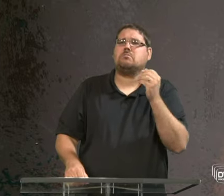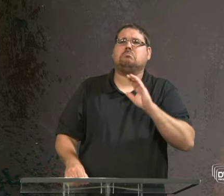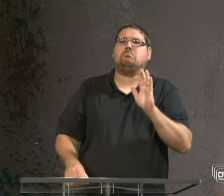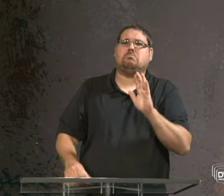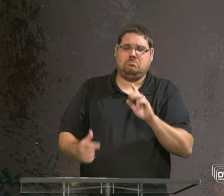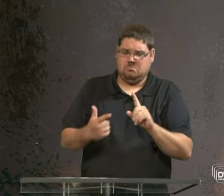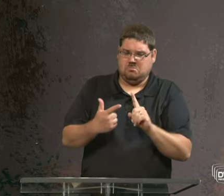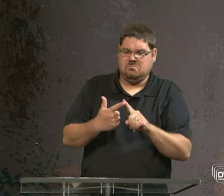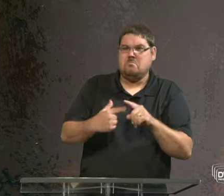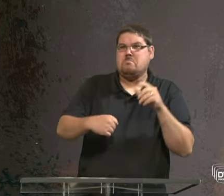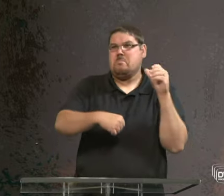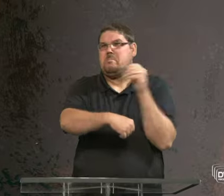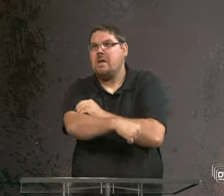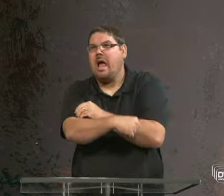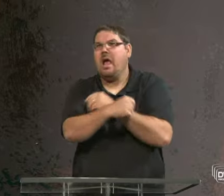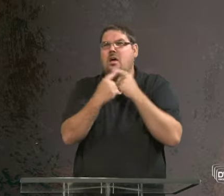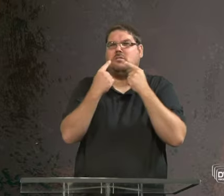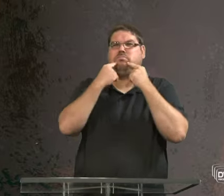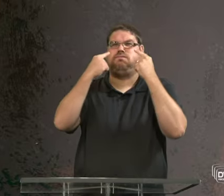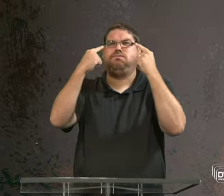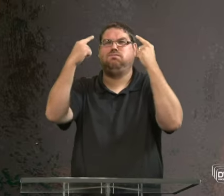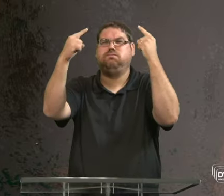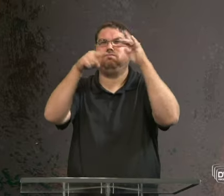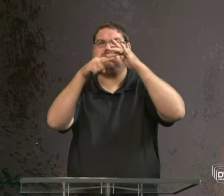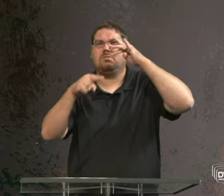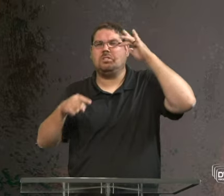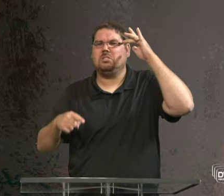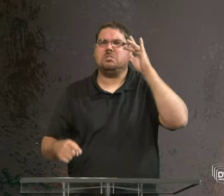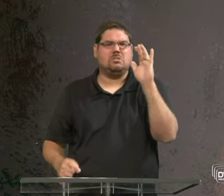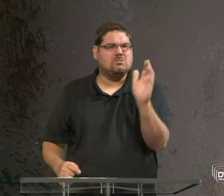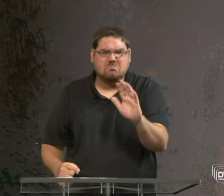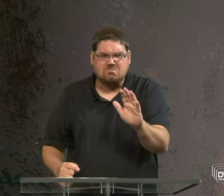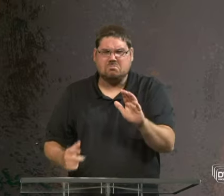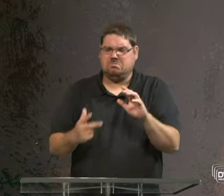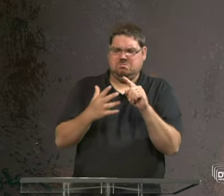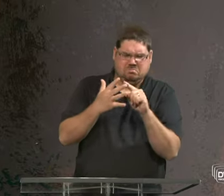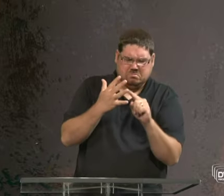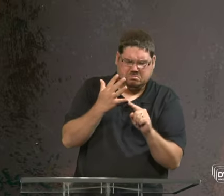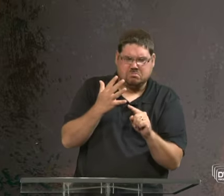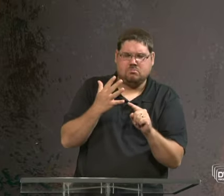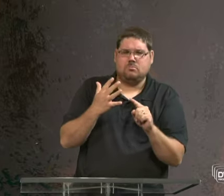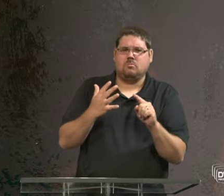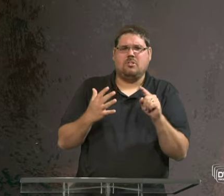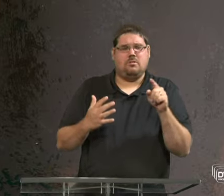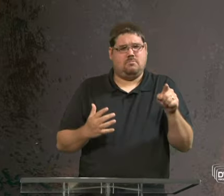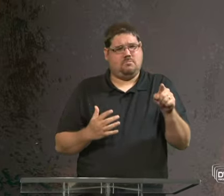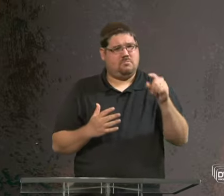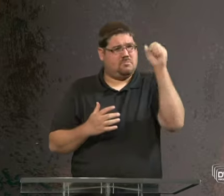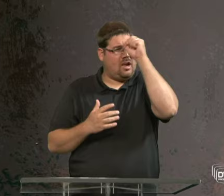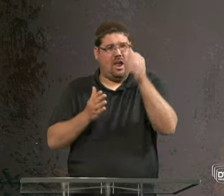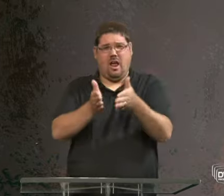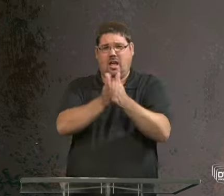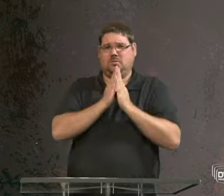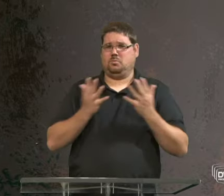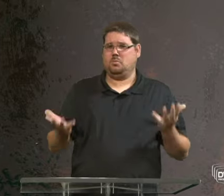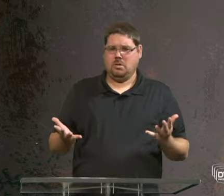things that God could give him. It could be money, it could be power and fame, a great name. But Solomon